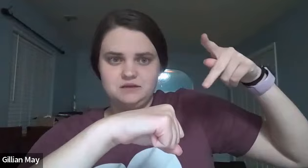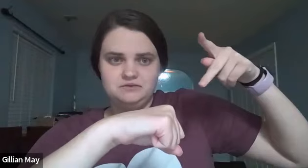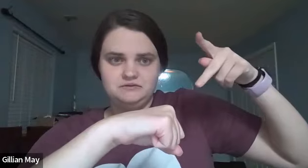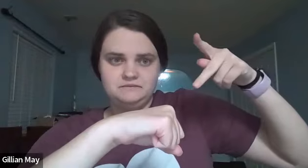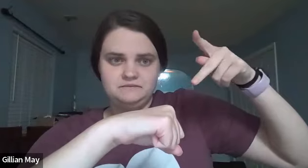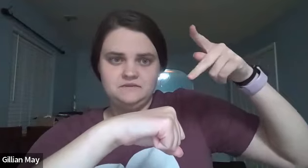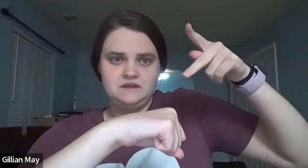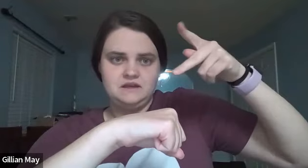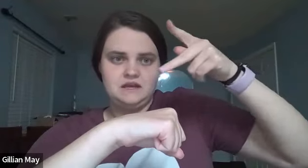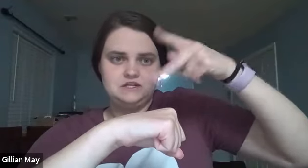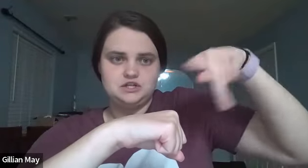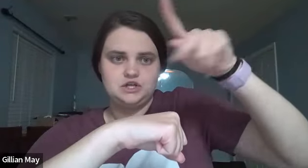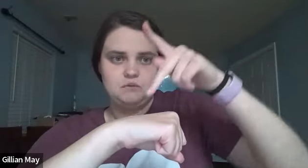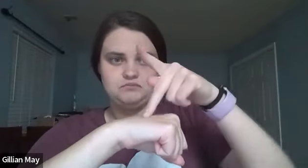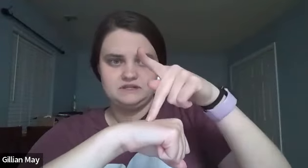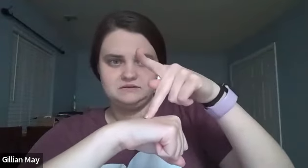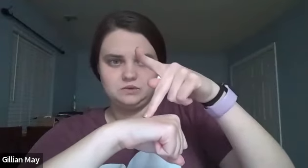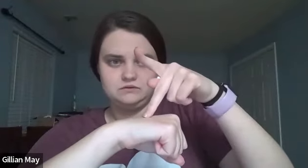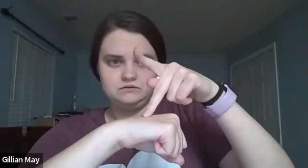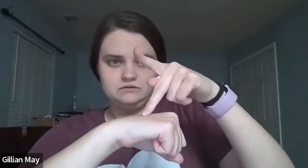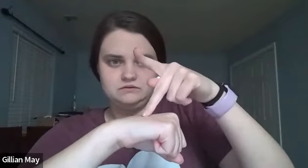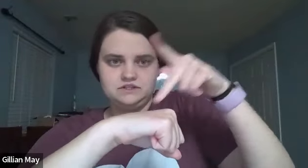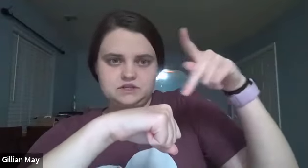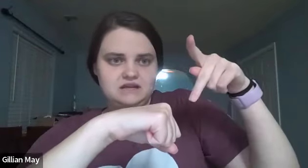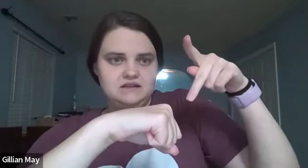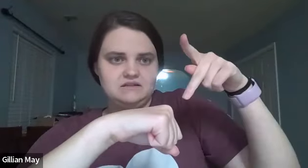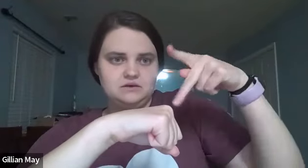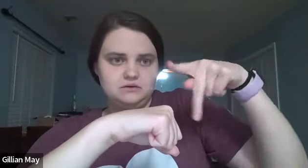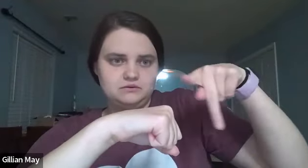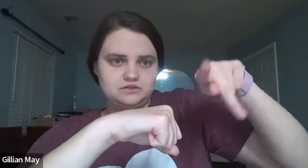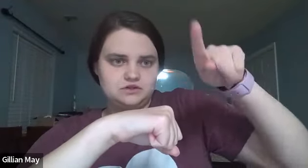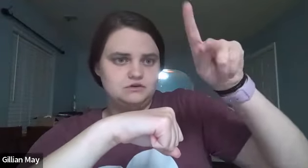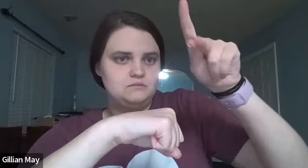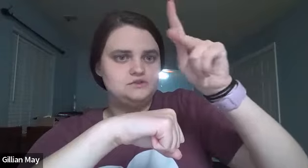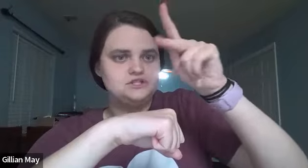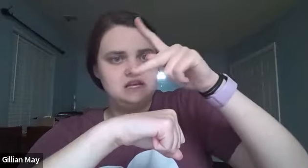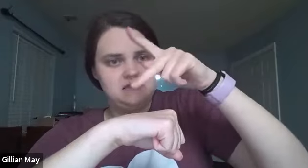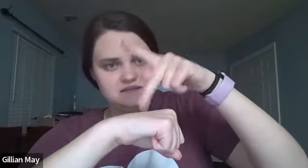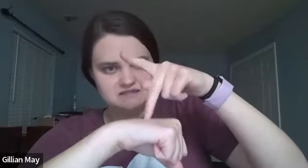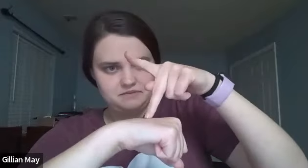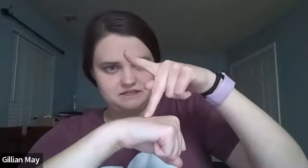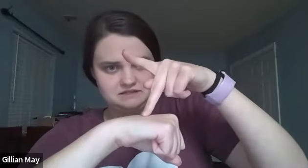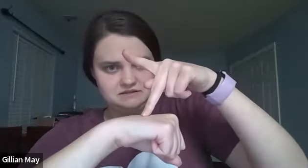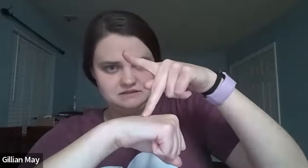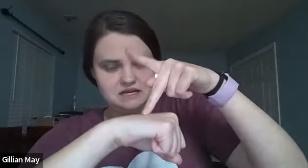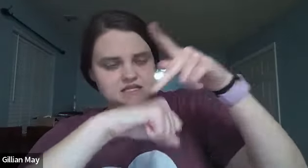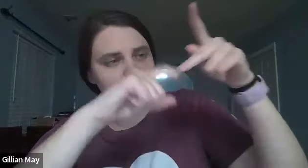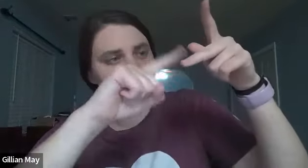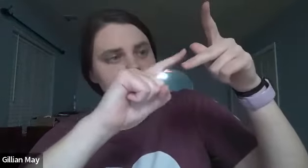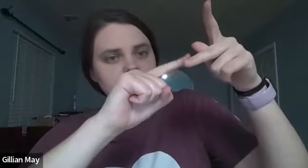shape, and you're going to go principal. So you make like a little circle motion and then tap it. And it's going to be your middle